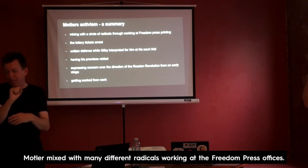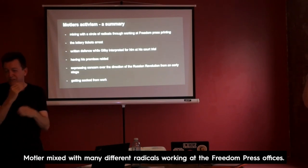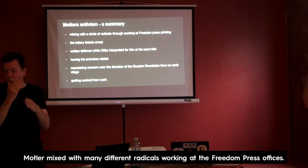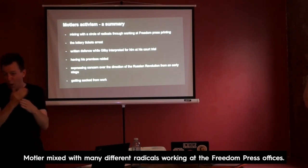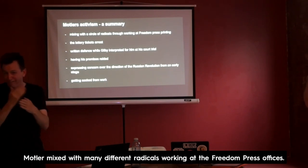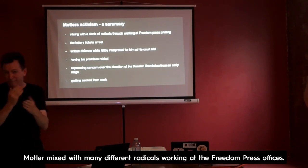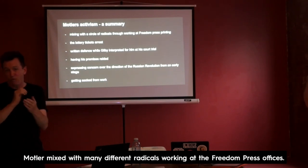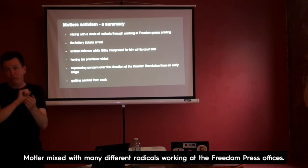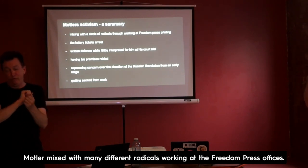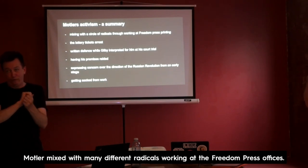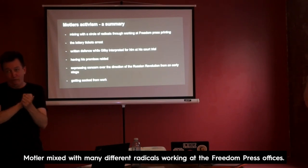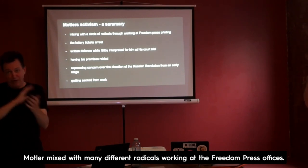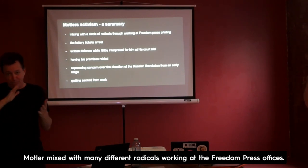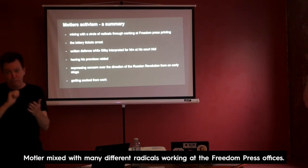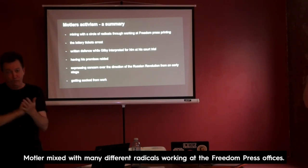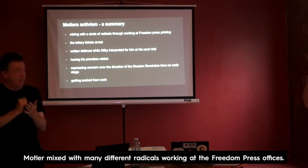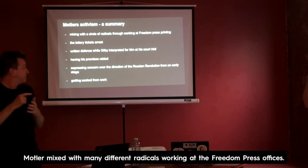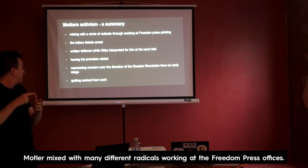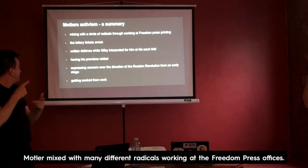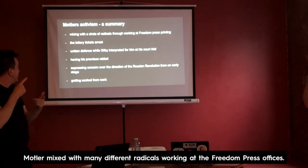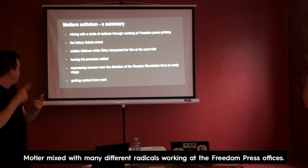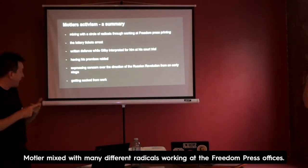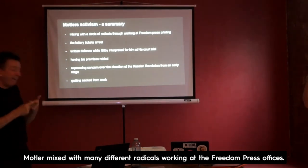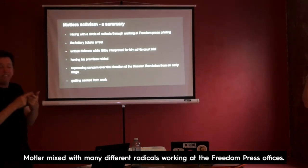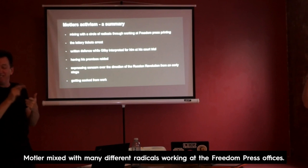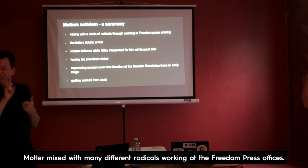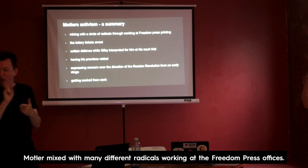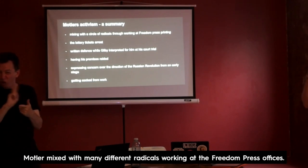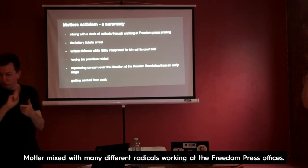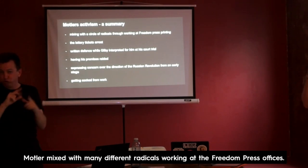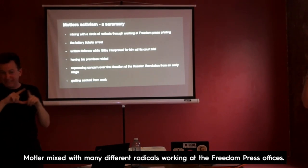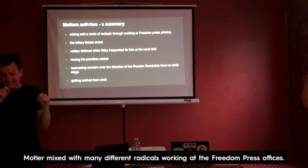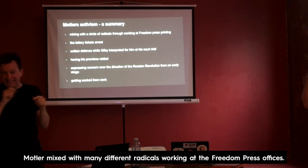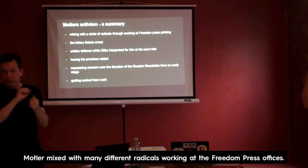He mixed with many different radicals, working, as I said, for Freedom Press.